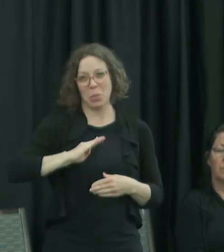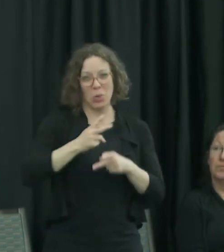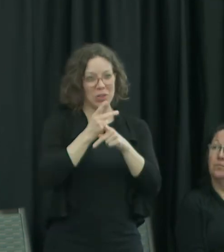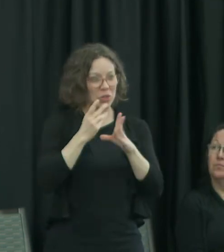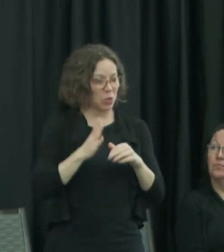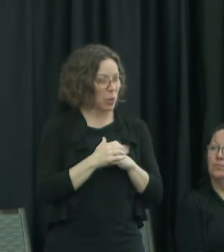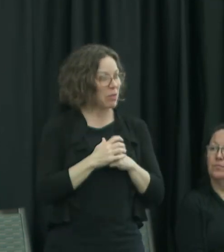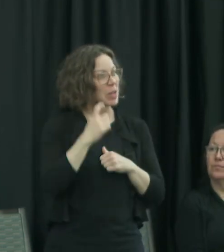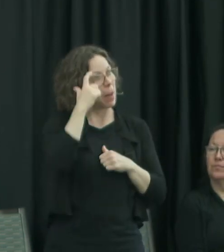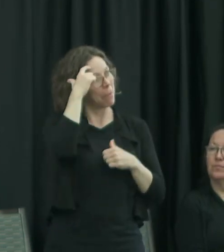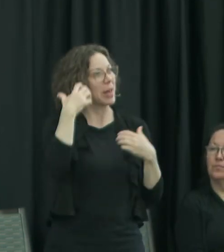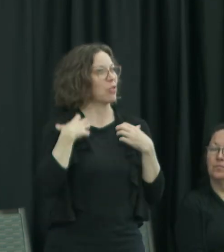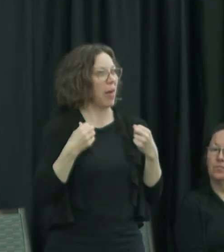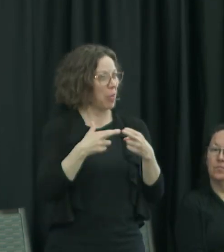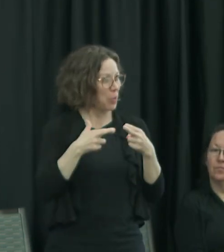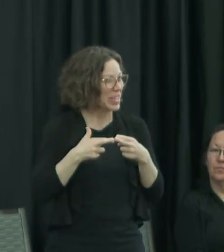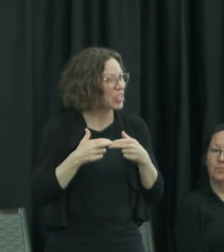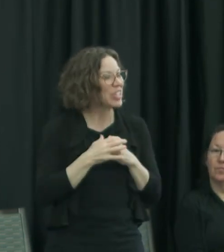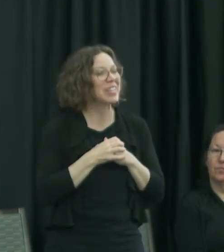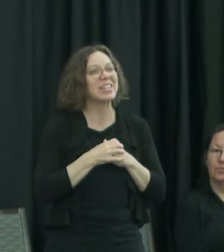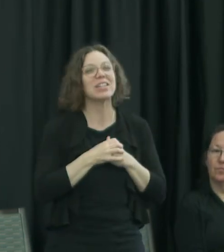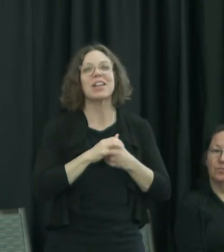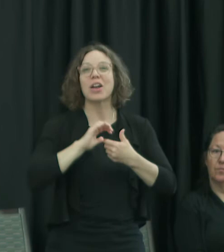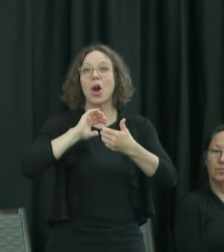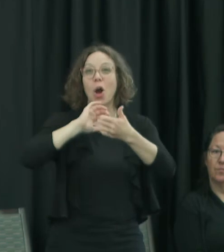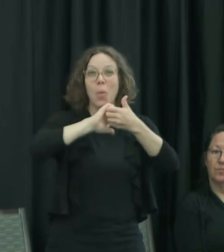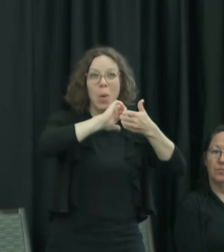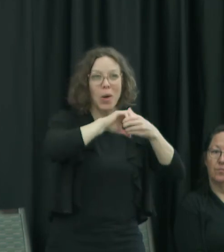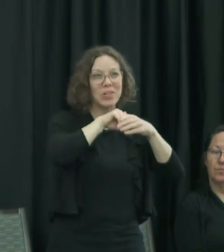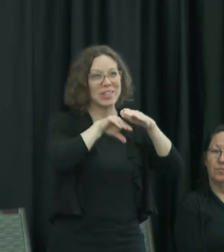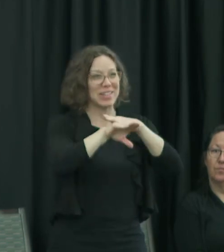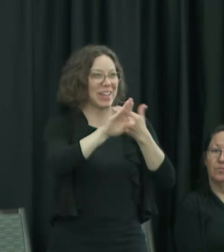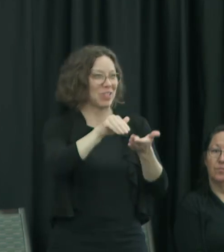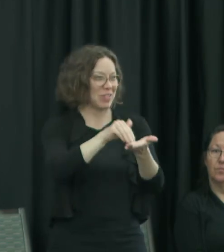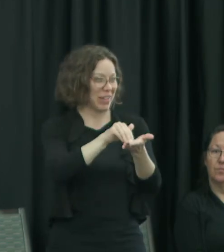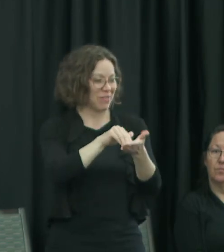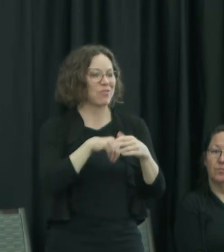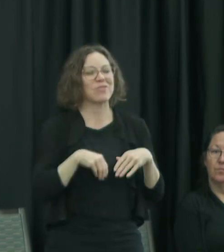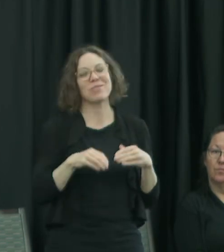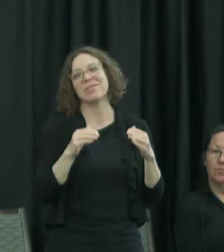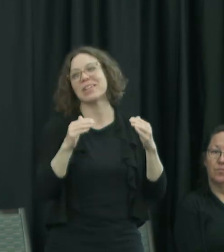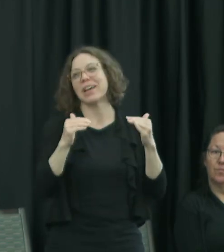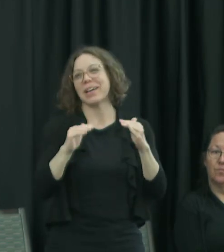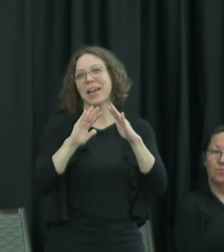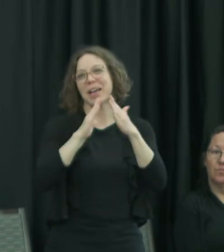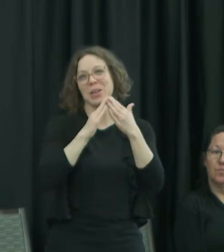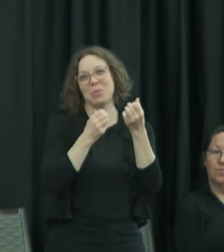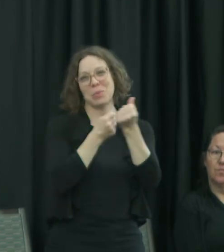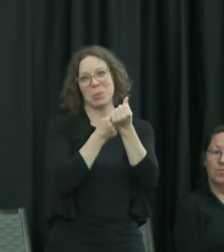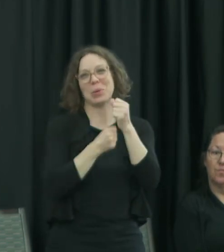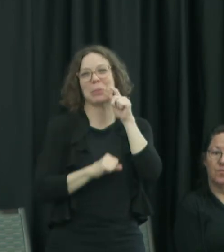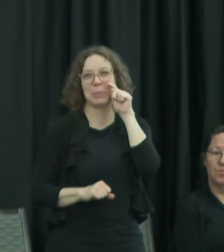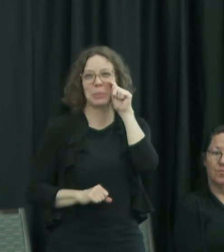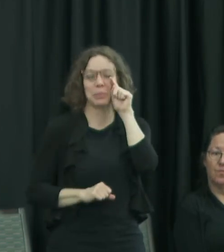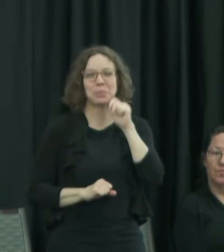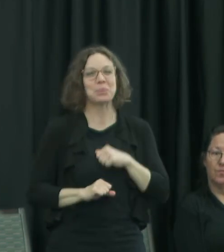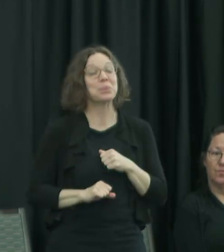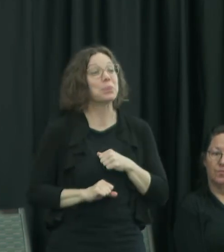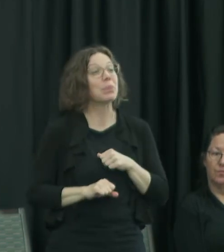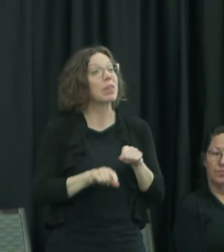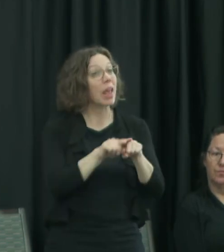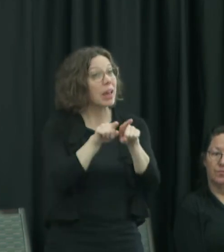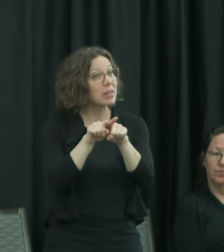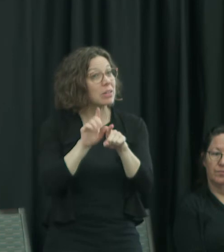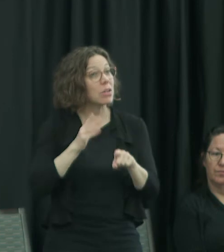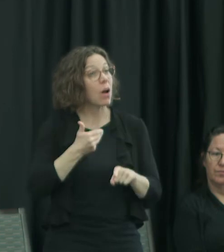mental health region, our partners who are in the Access Center, and as well as the community's support. In addition to